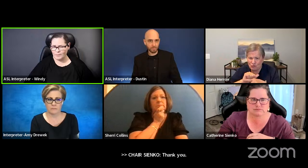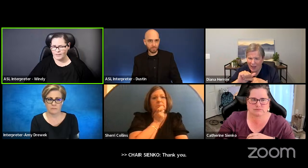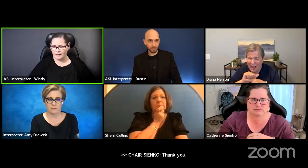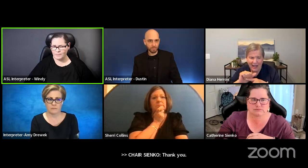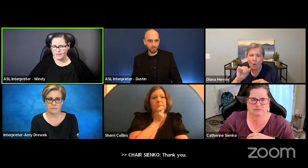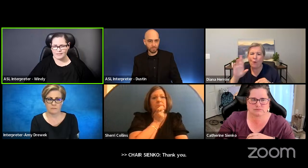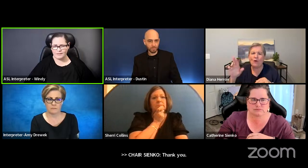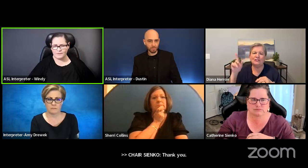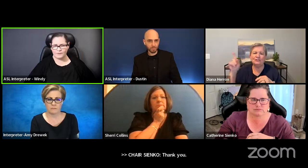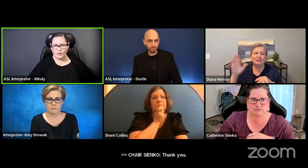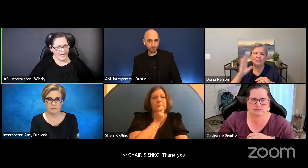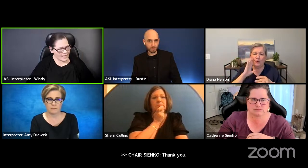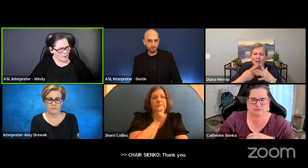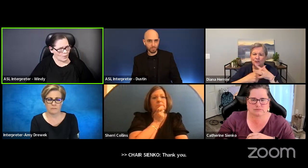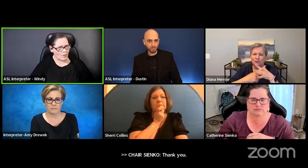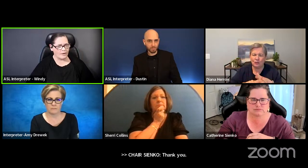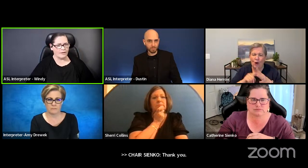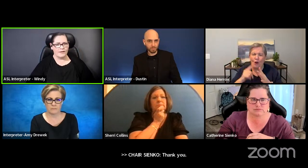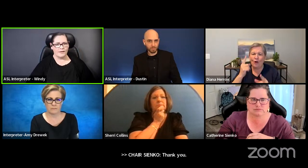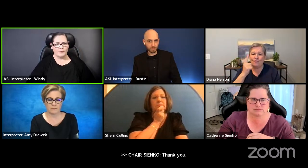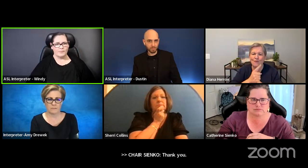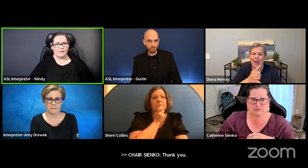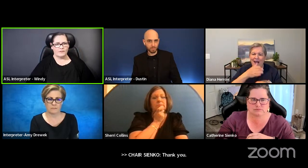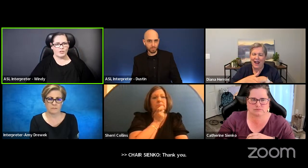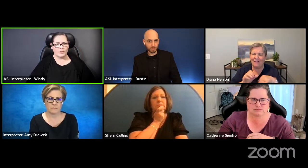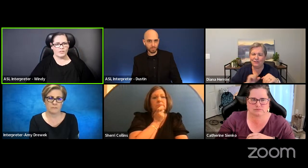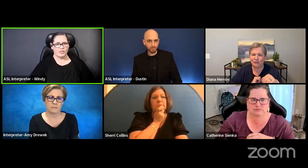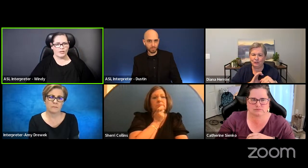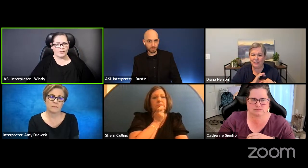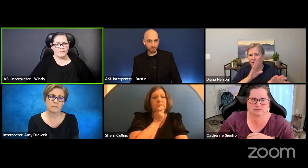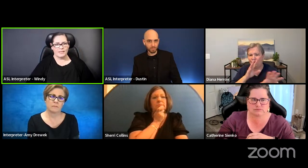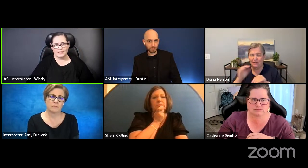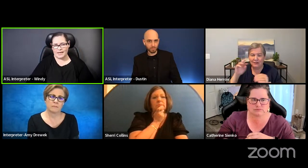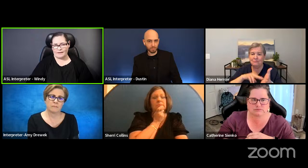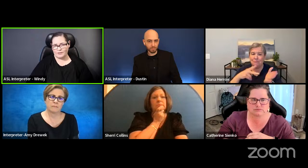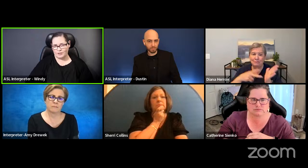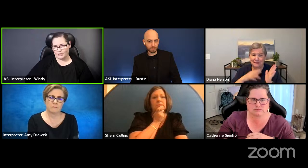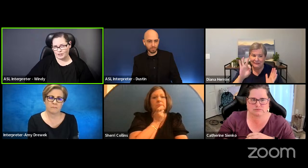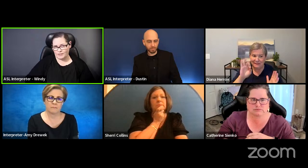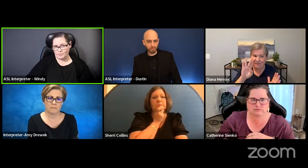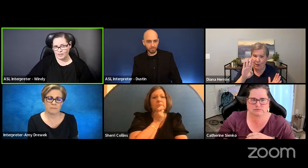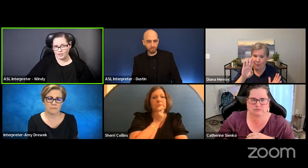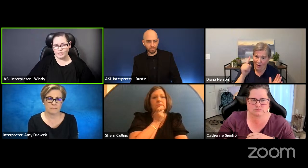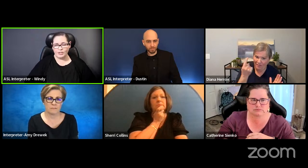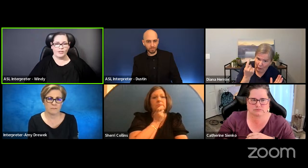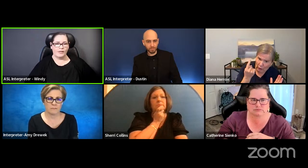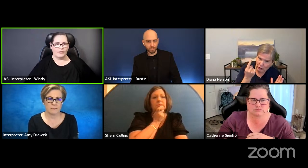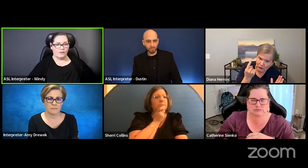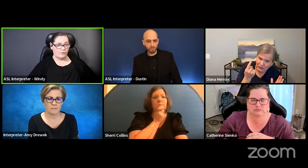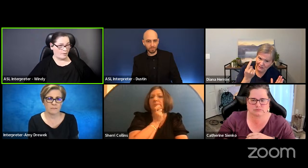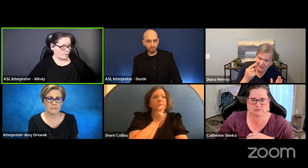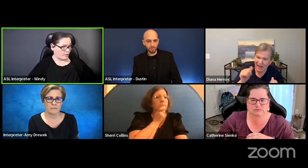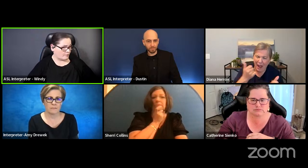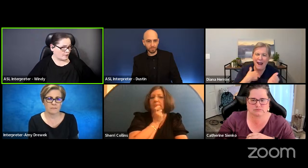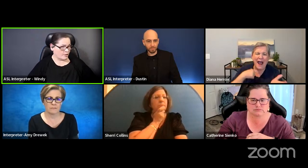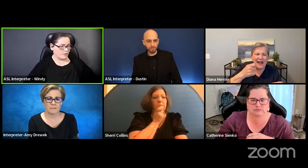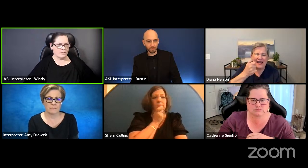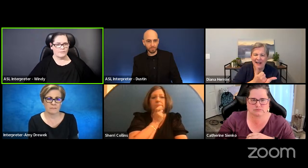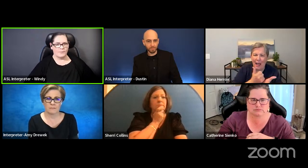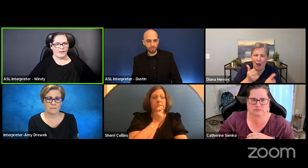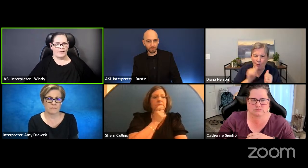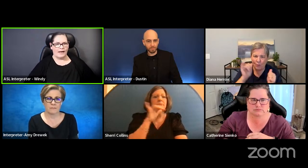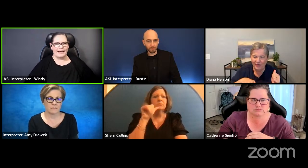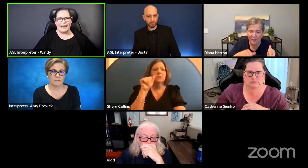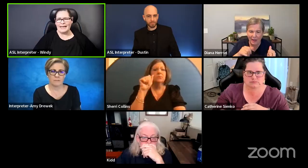or because of training, or if she would start immediately after Sherry's departure. So February